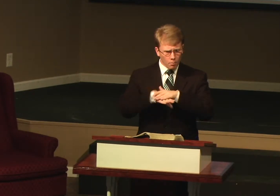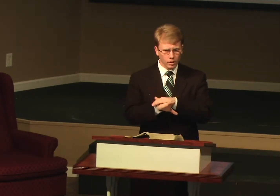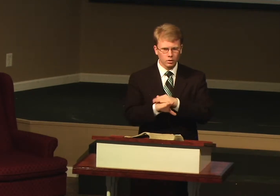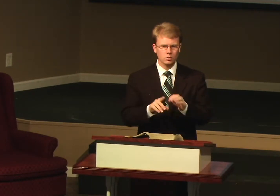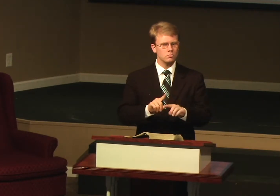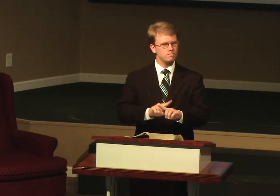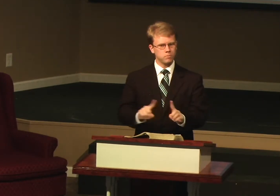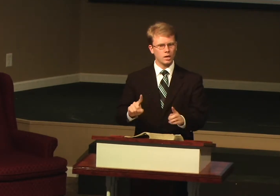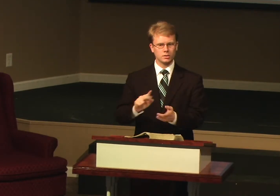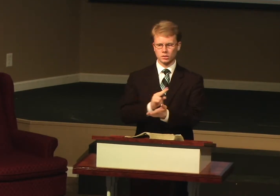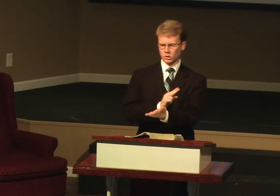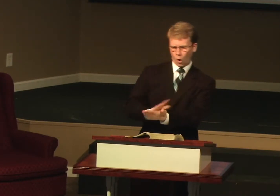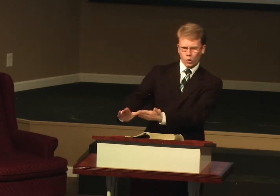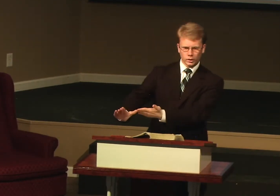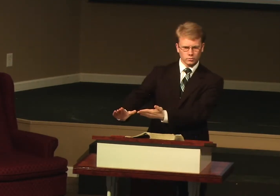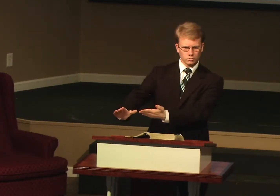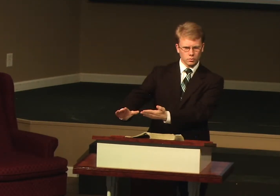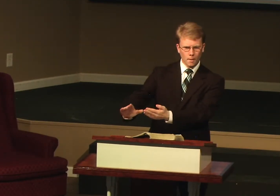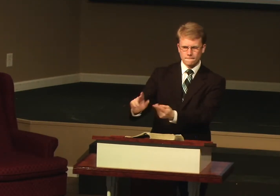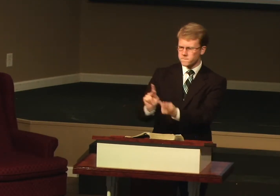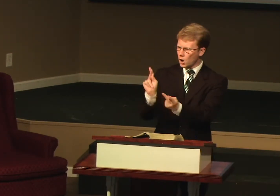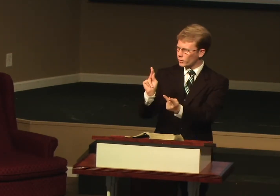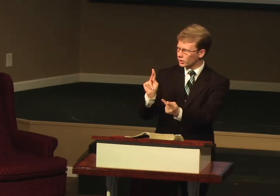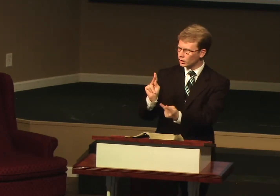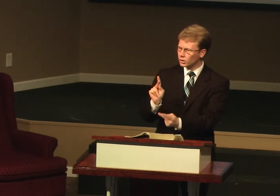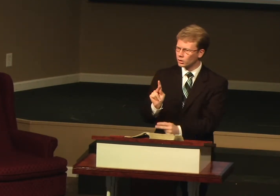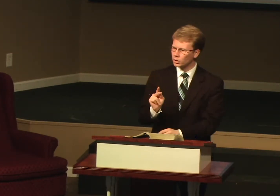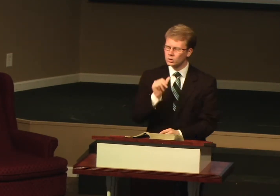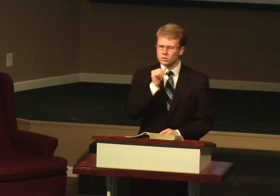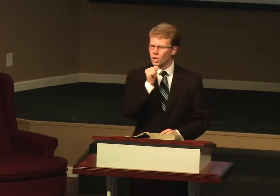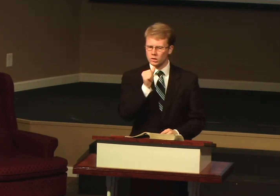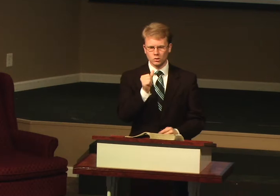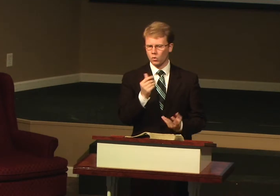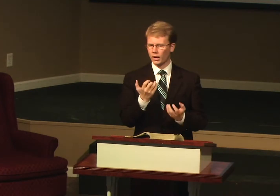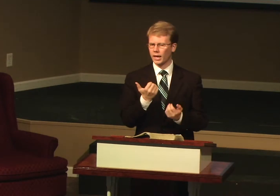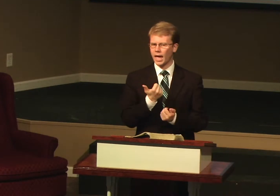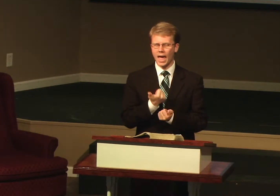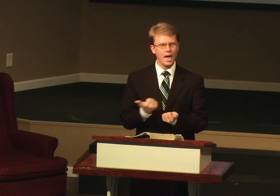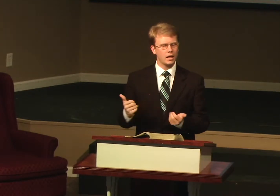not that he wants to be mean, but he is holy. He is perfect.